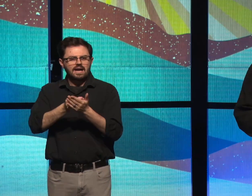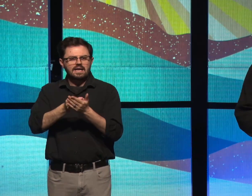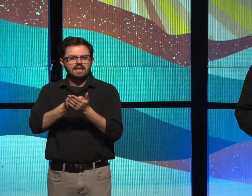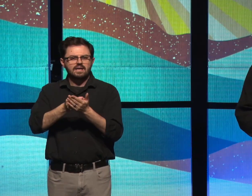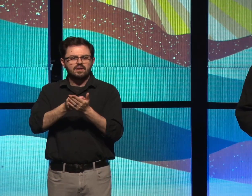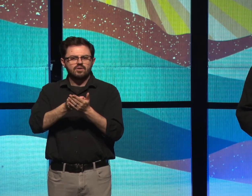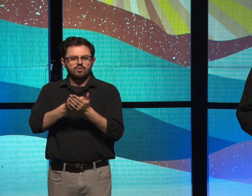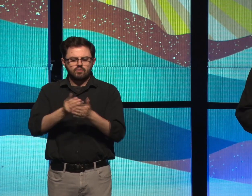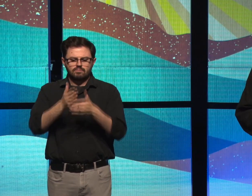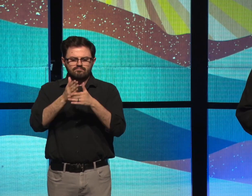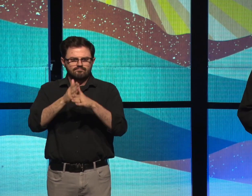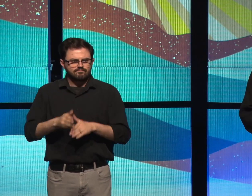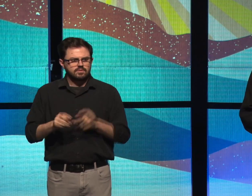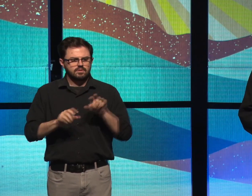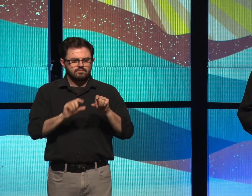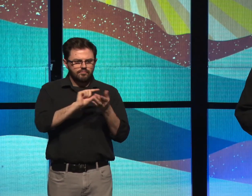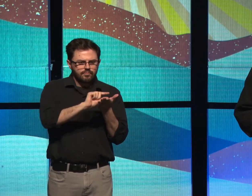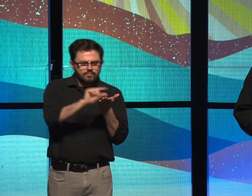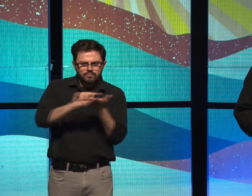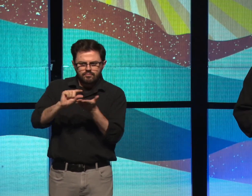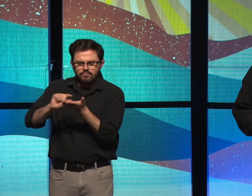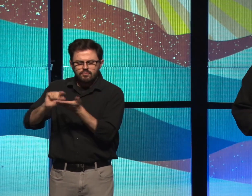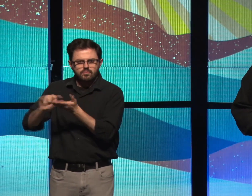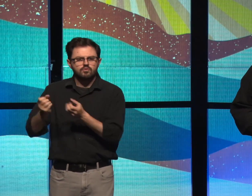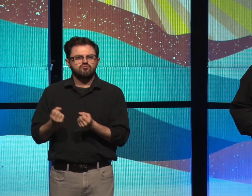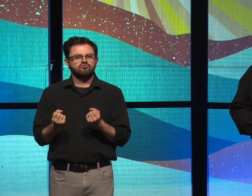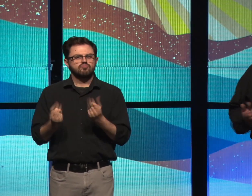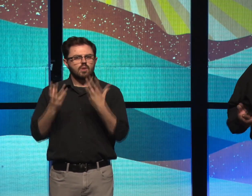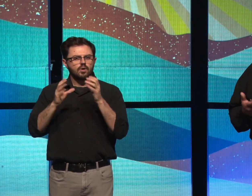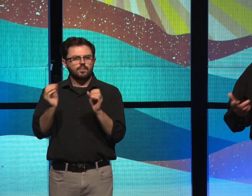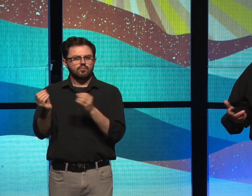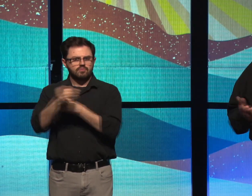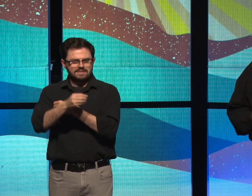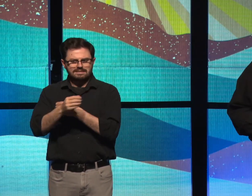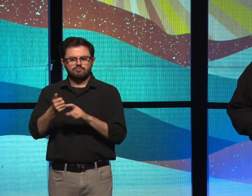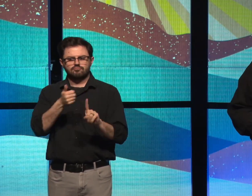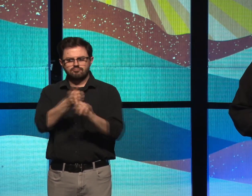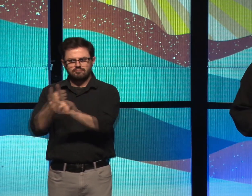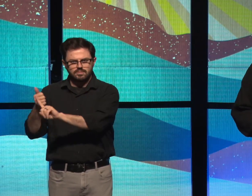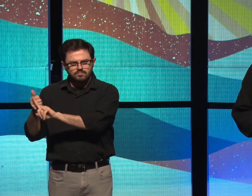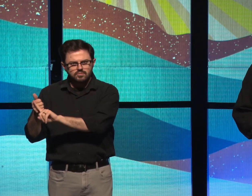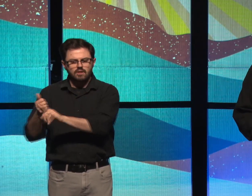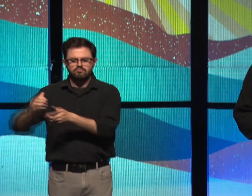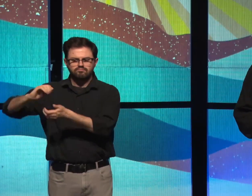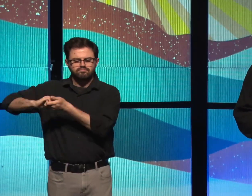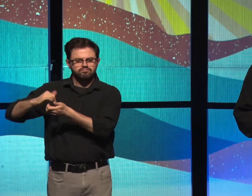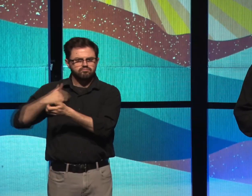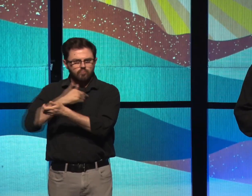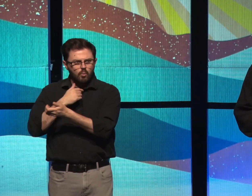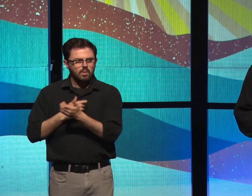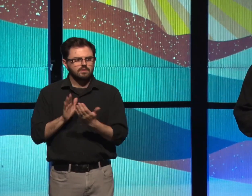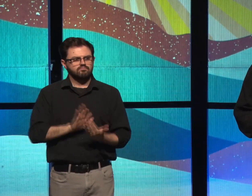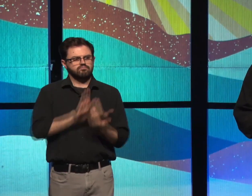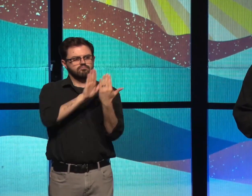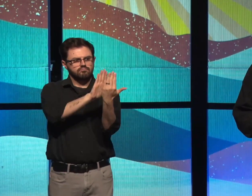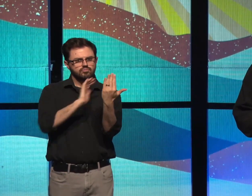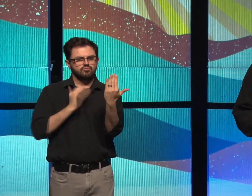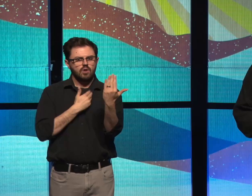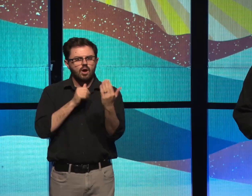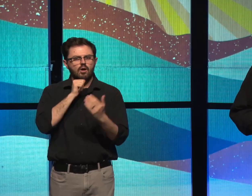multiple organizations that are looking to overcome these unacceptable truths that we're discussing in this